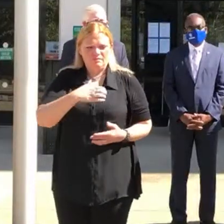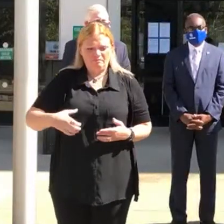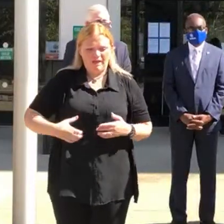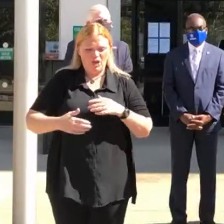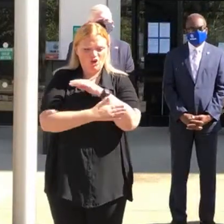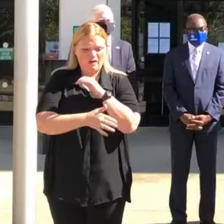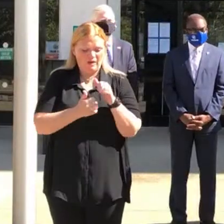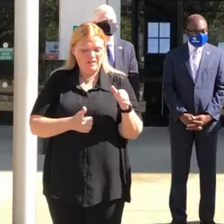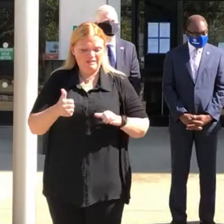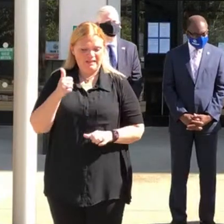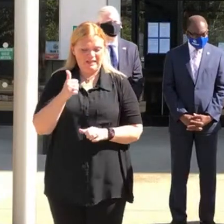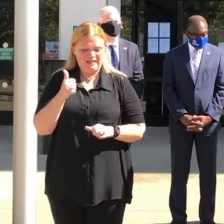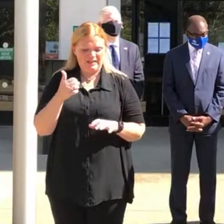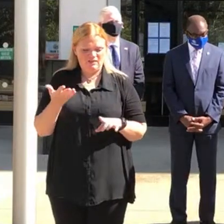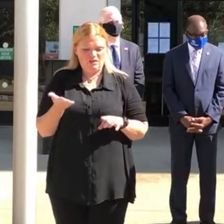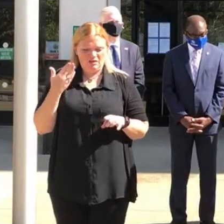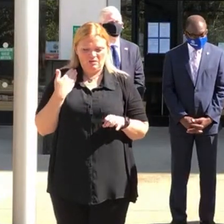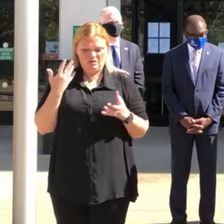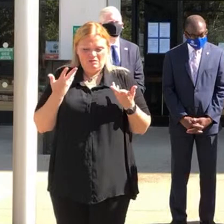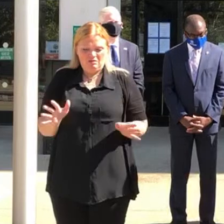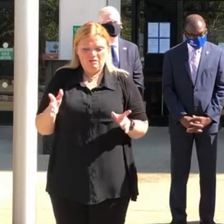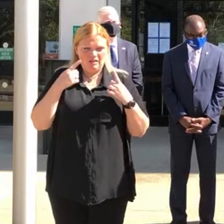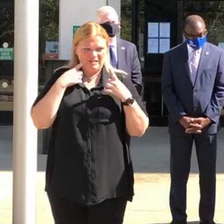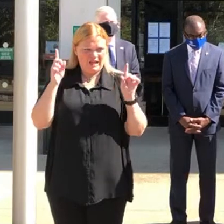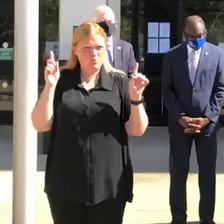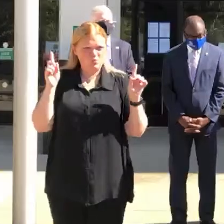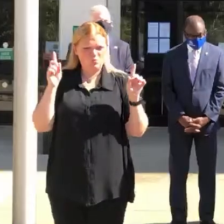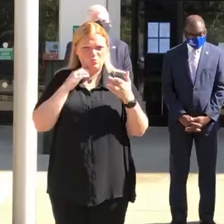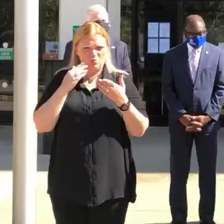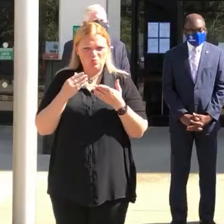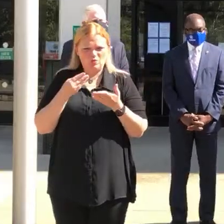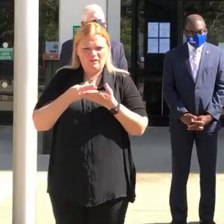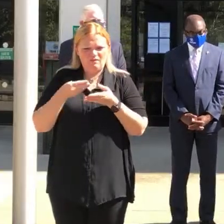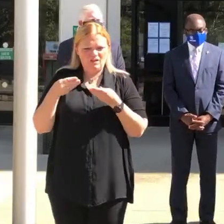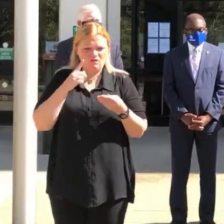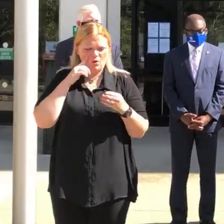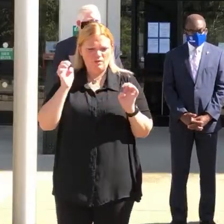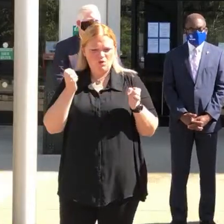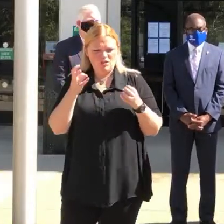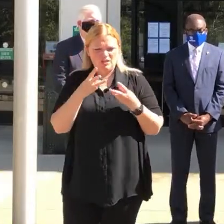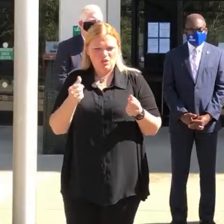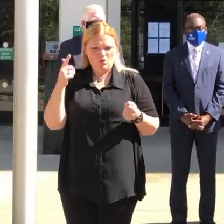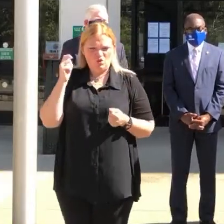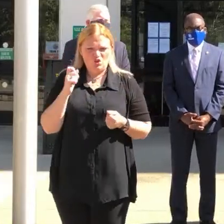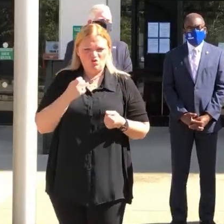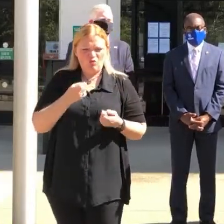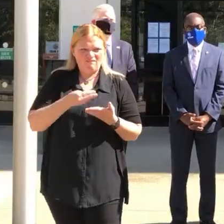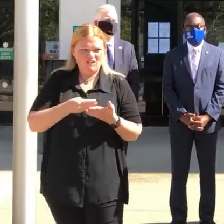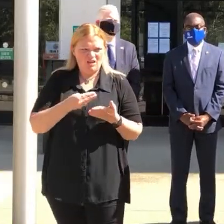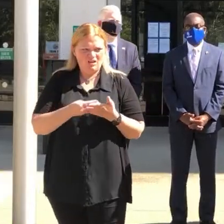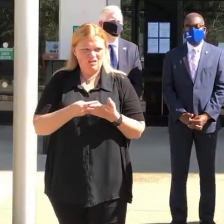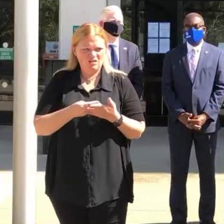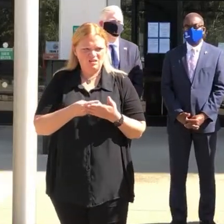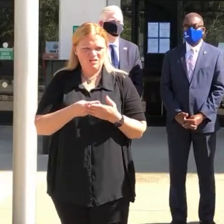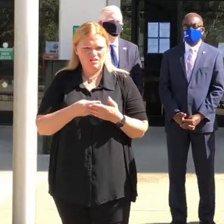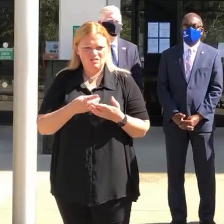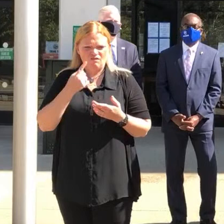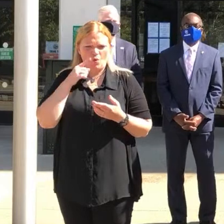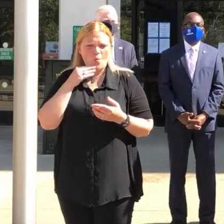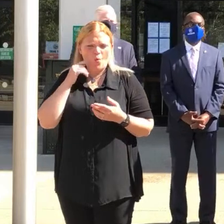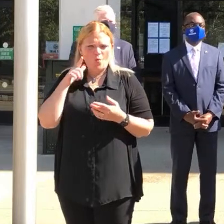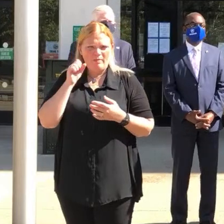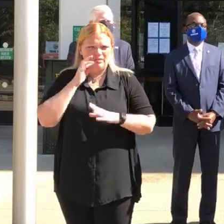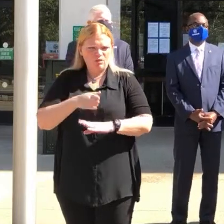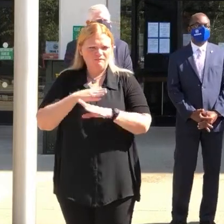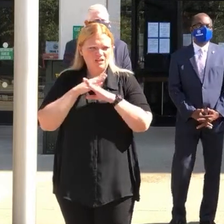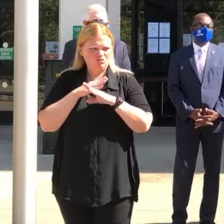county executive previously announced their funding for emergency solutions grant funds, which is more direct homeless prevention and